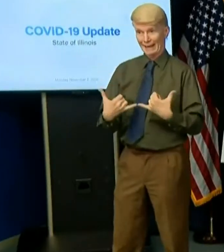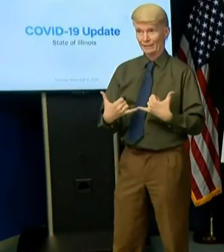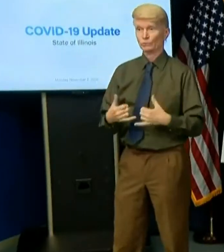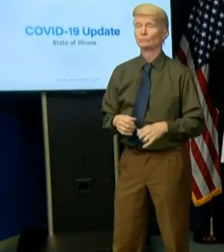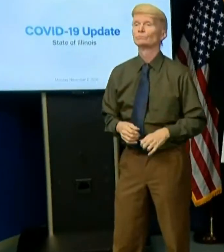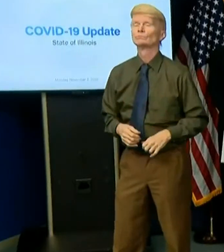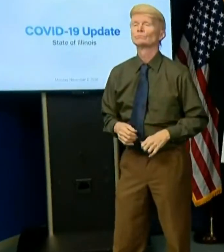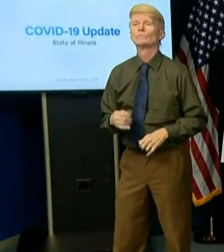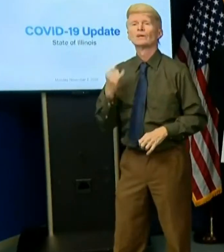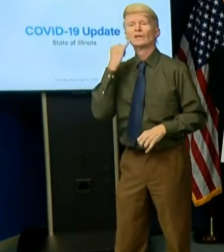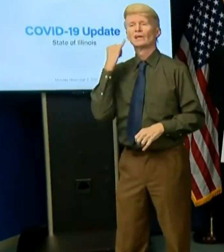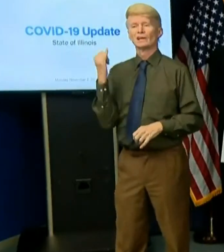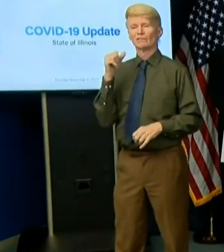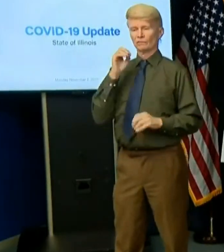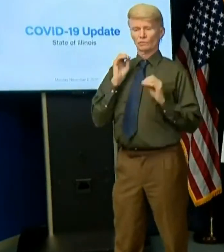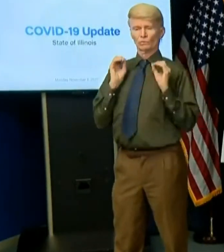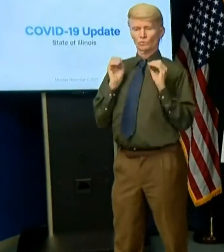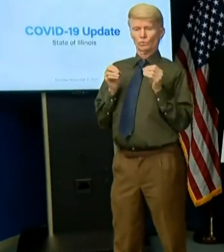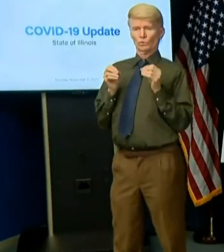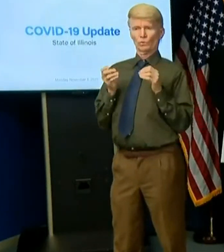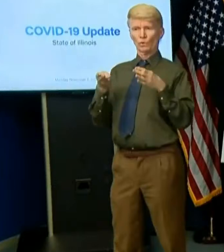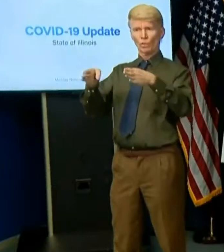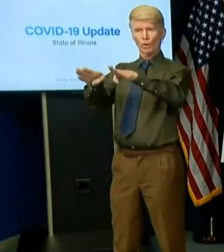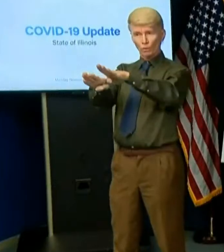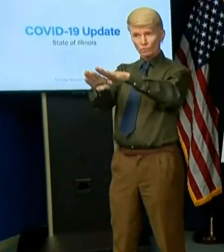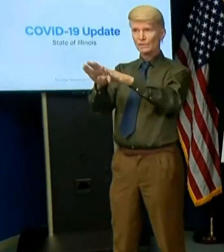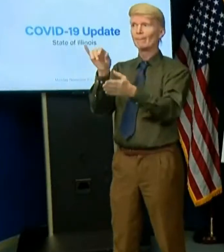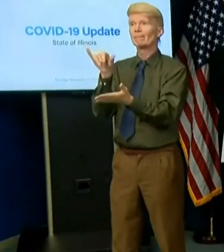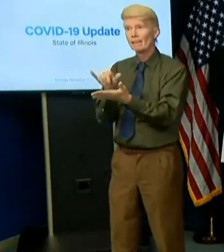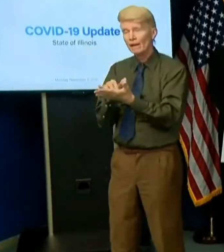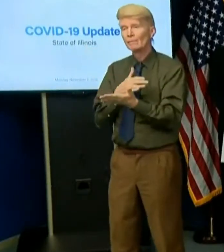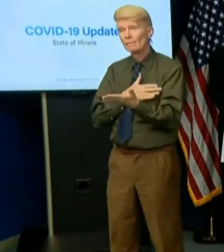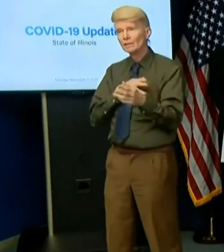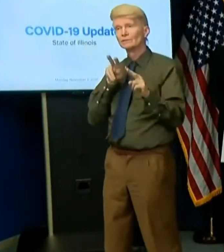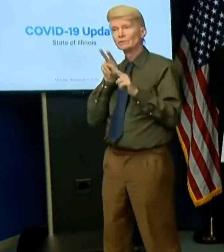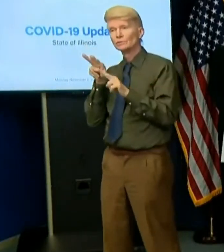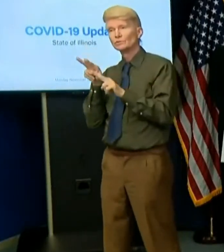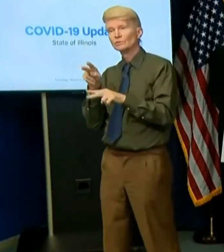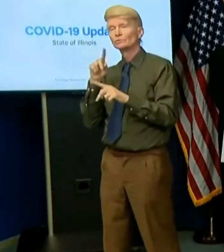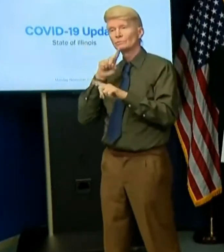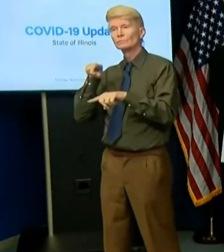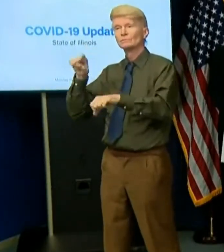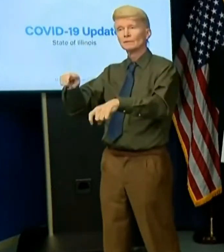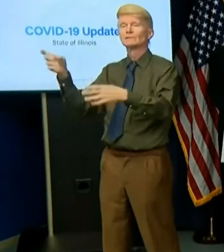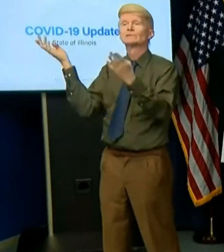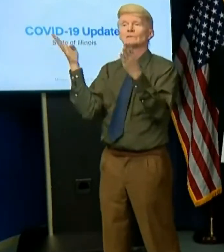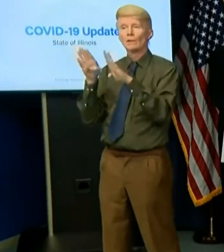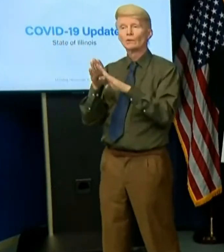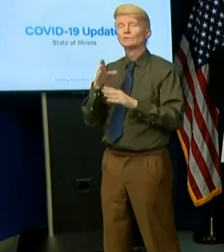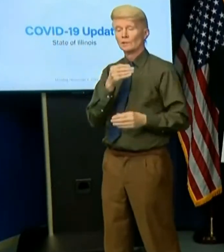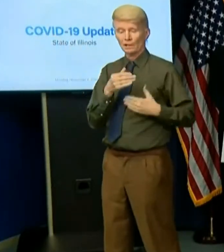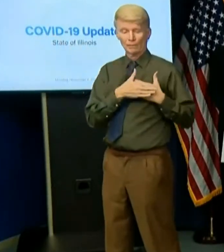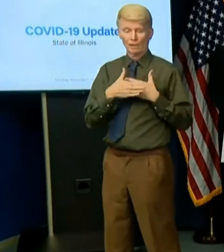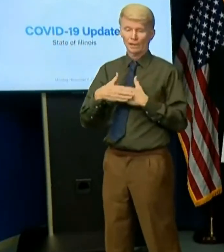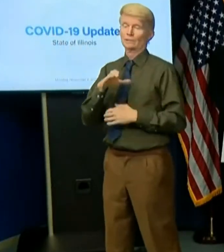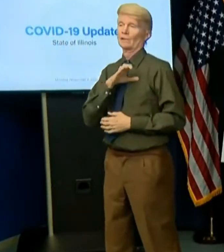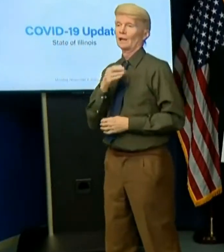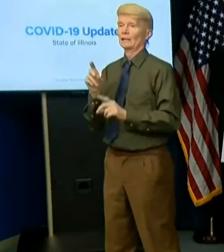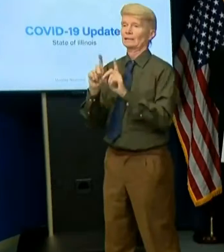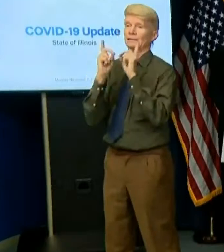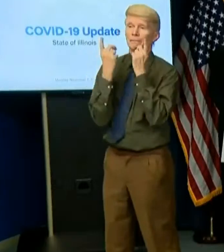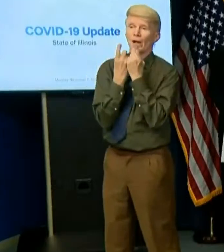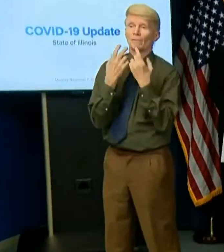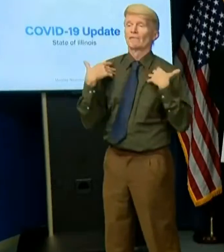following the closure of indoor bars and restaurants. And I do believe that law enforcement locally, the health